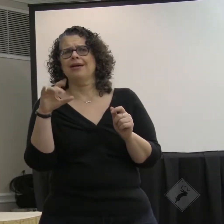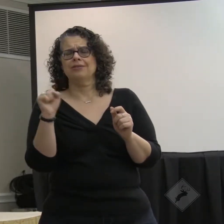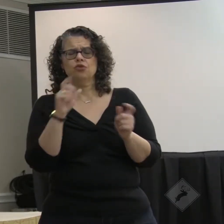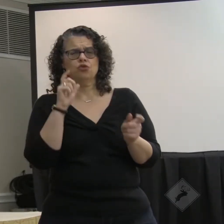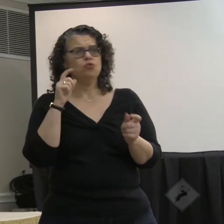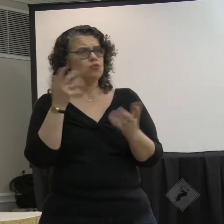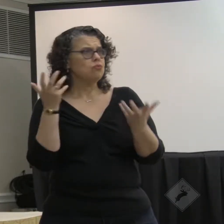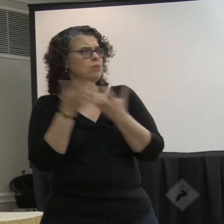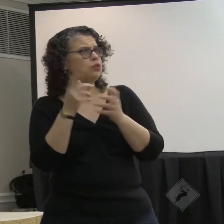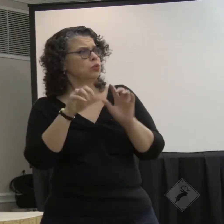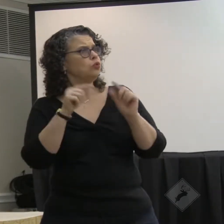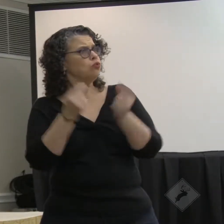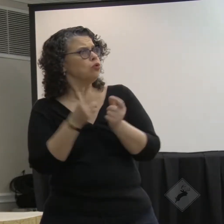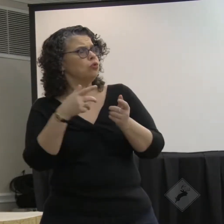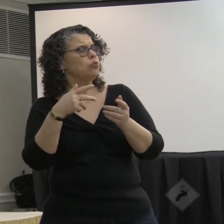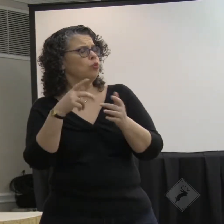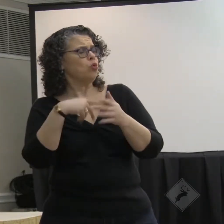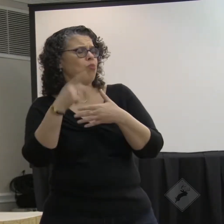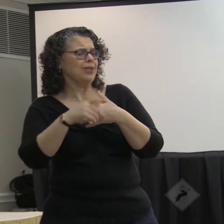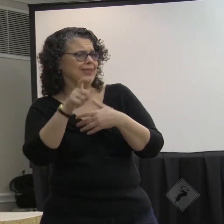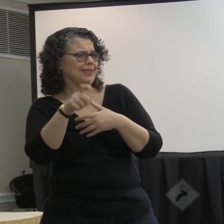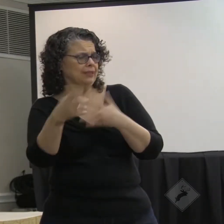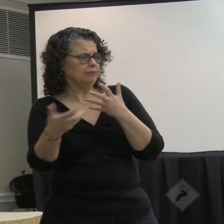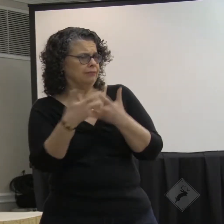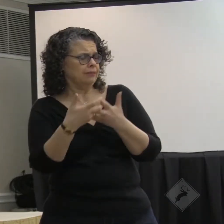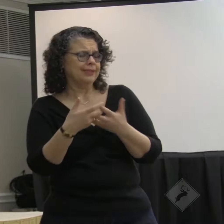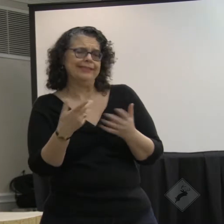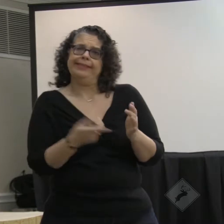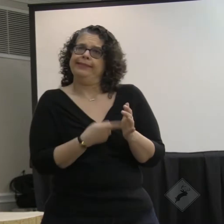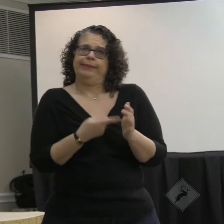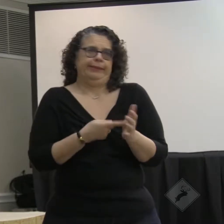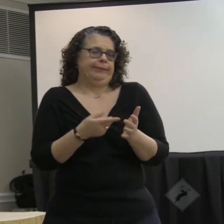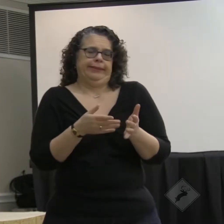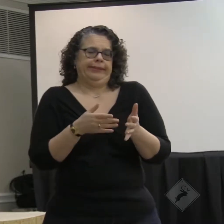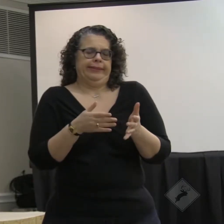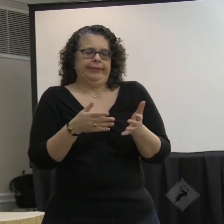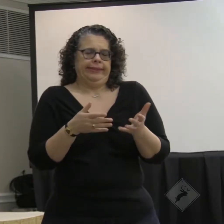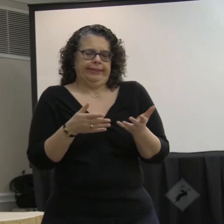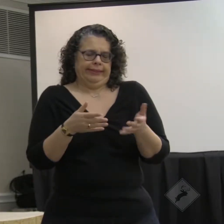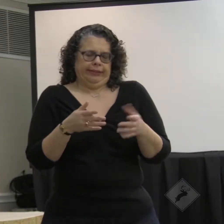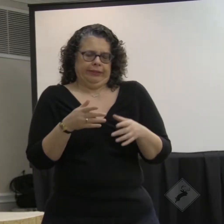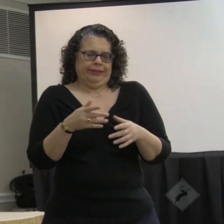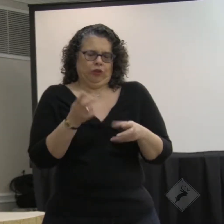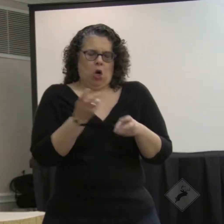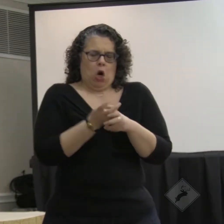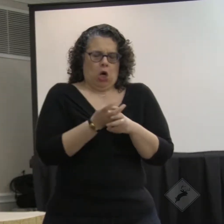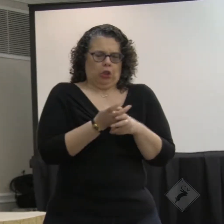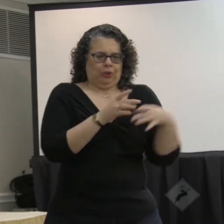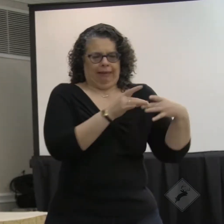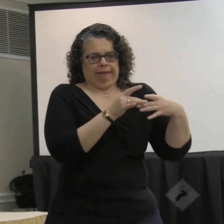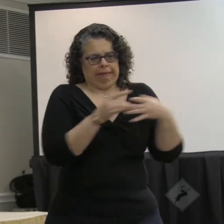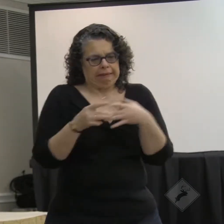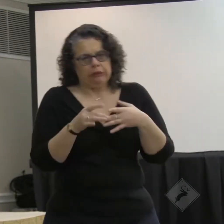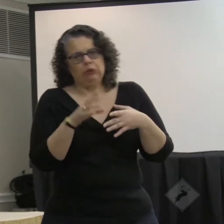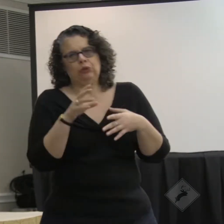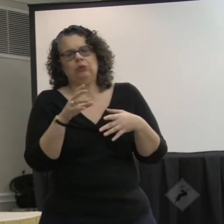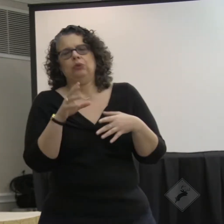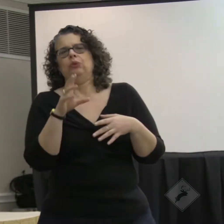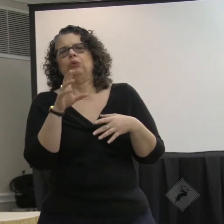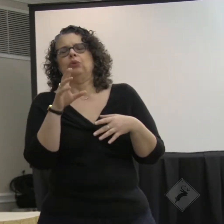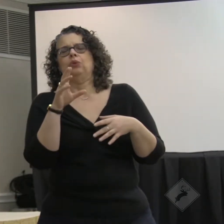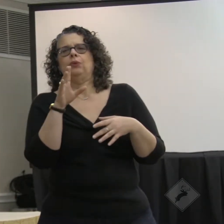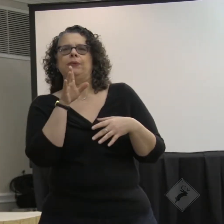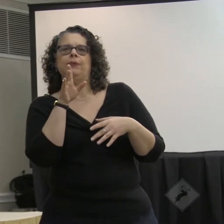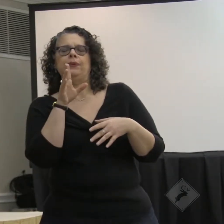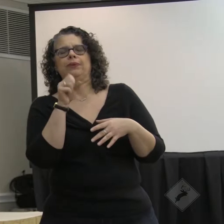needs. Sometimes there's just no graceful way to segue into a sound bite. A reporter might say,